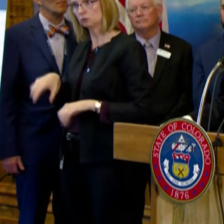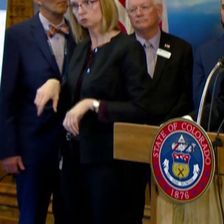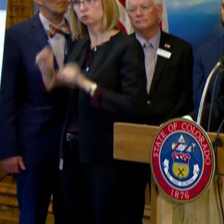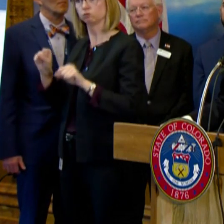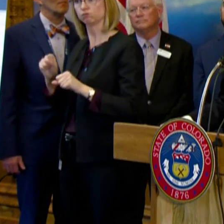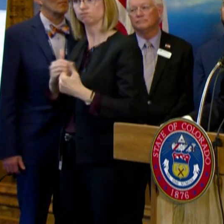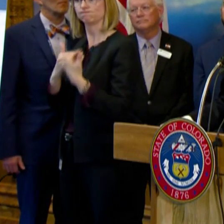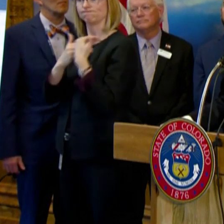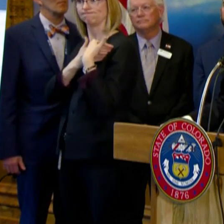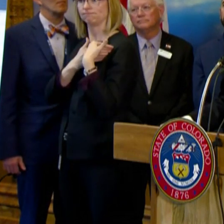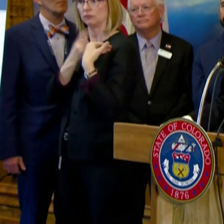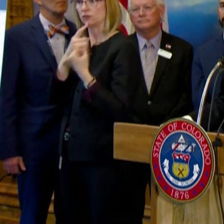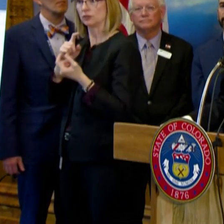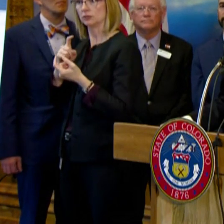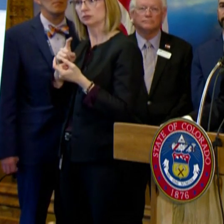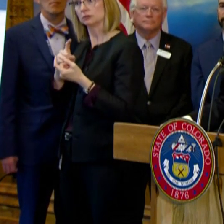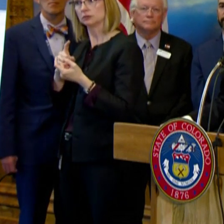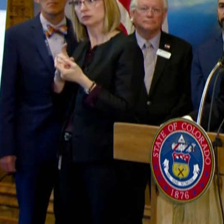that.